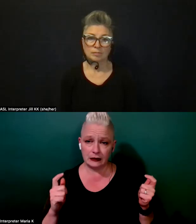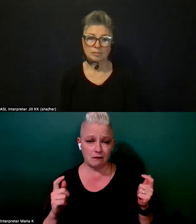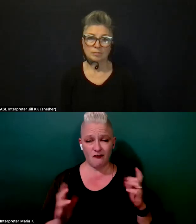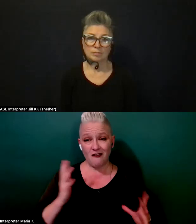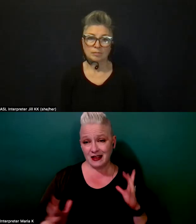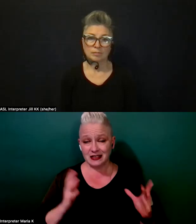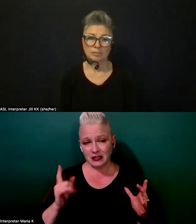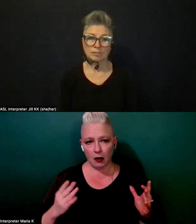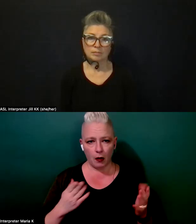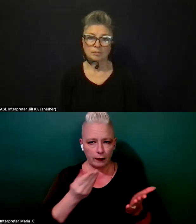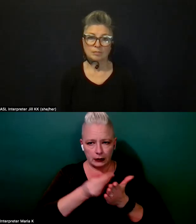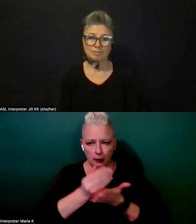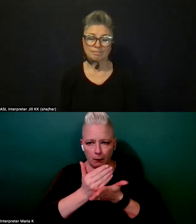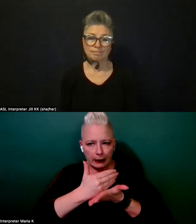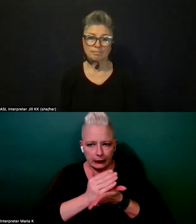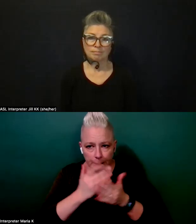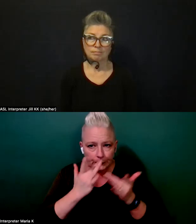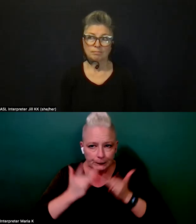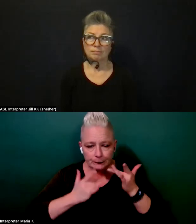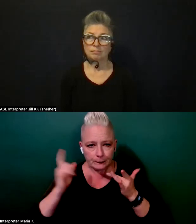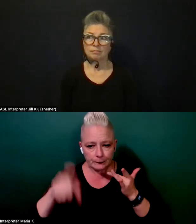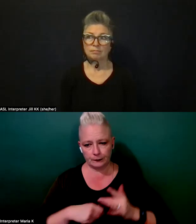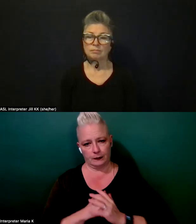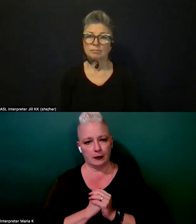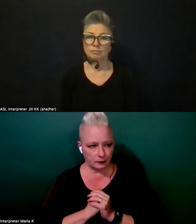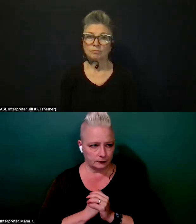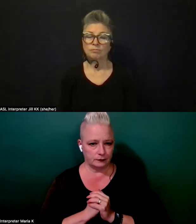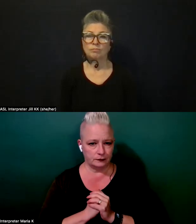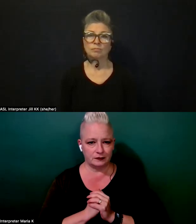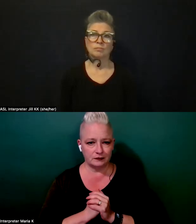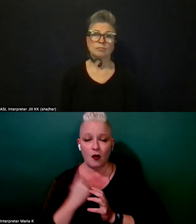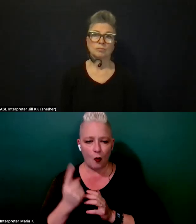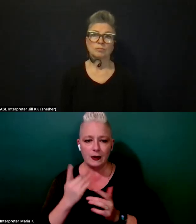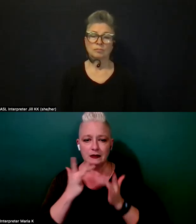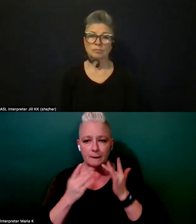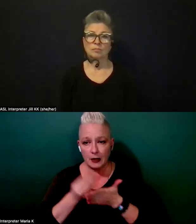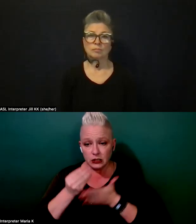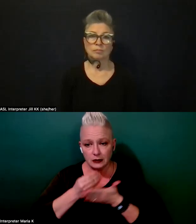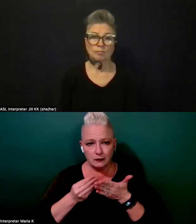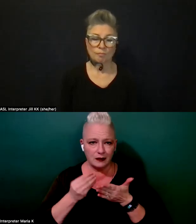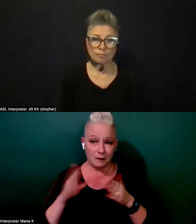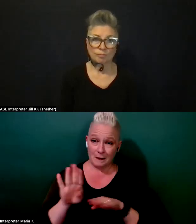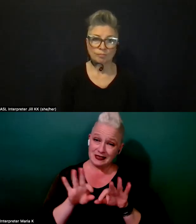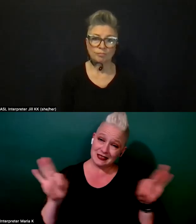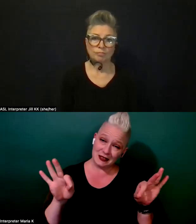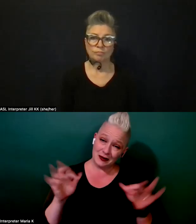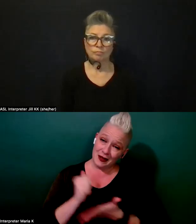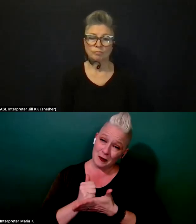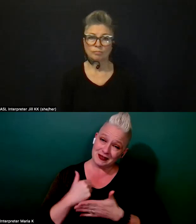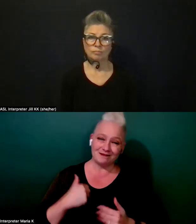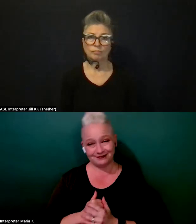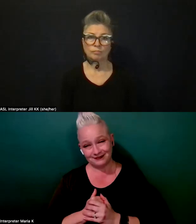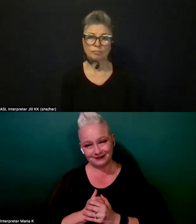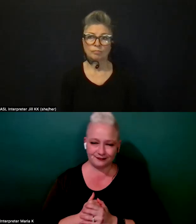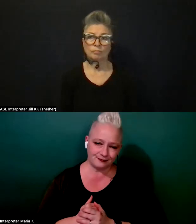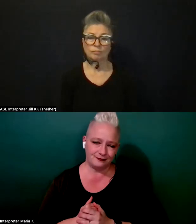the money question. And it always comes down to budget, which is why my business degree comes in really handy. And I'm really grateful